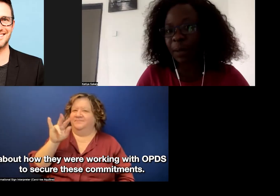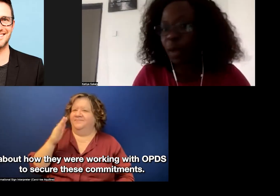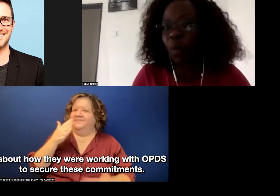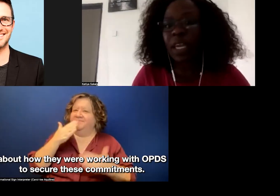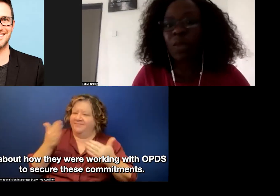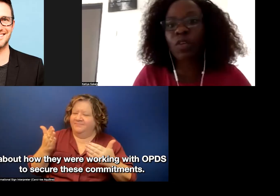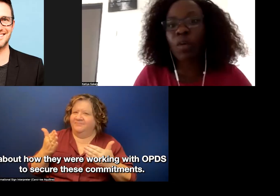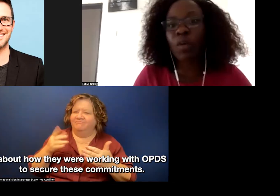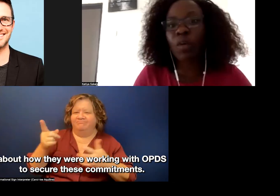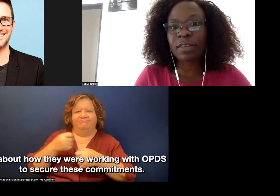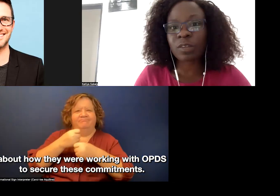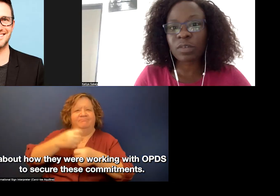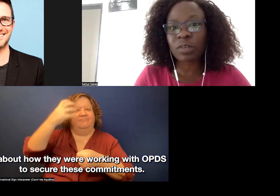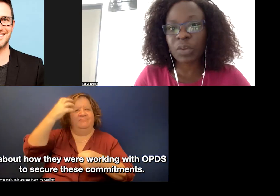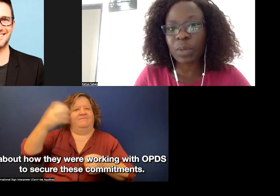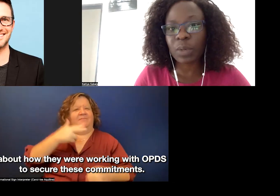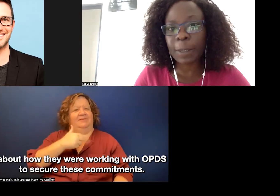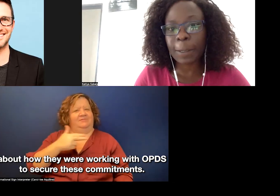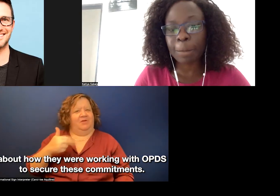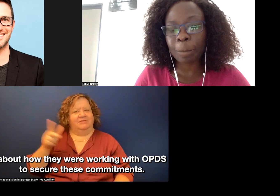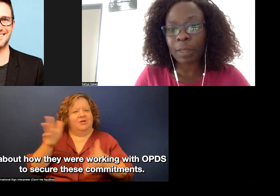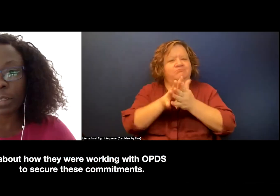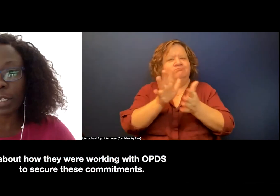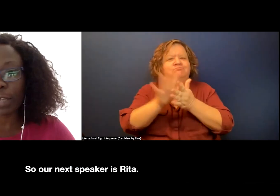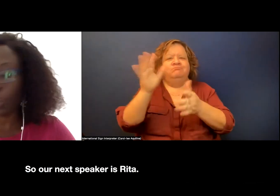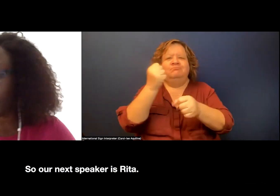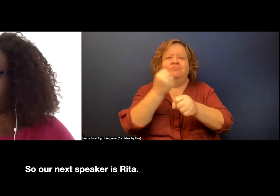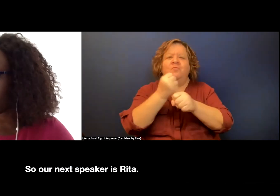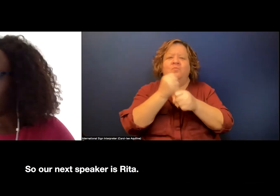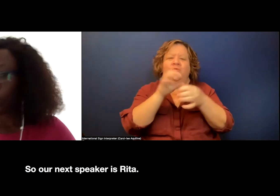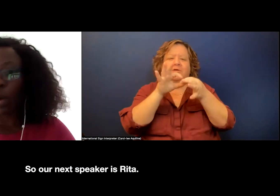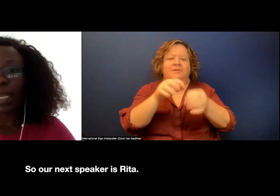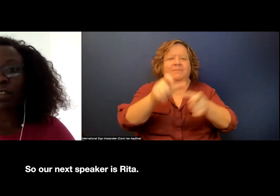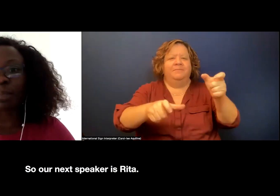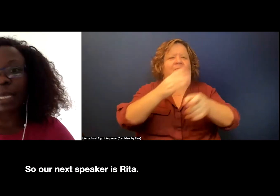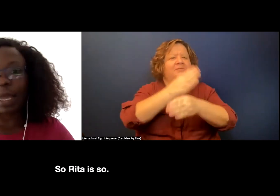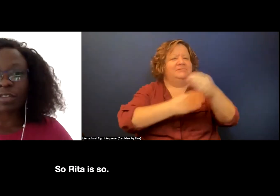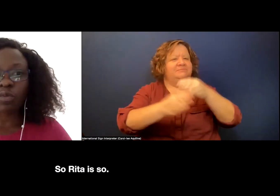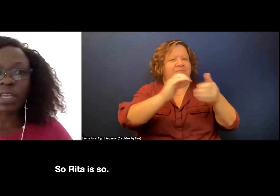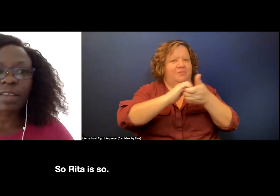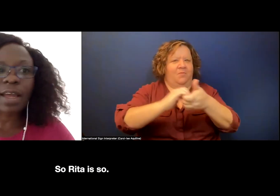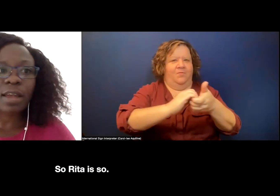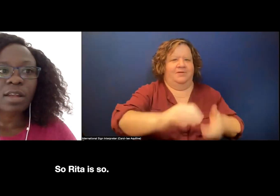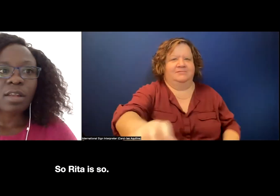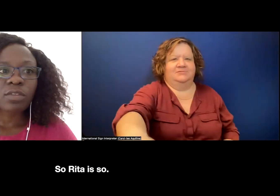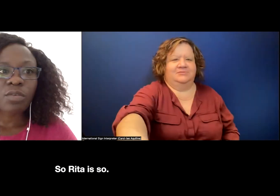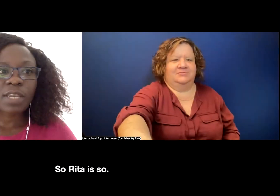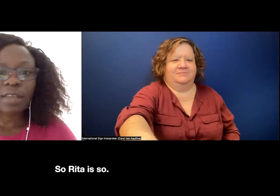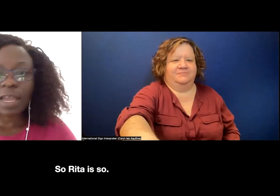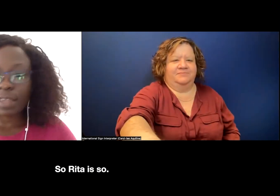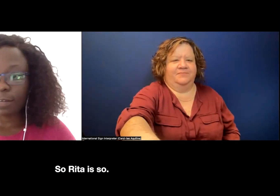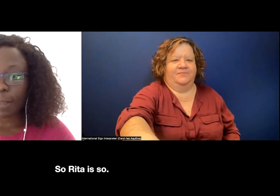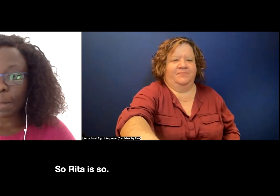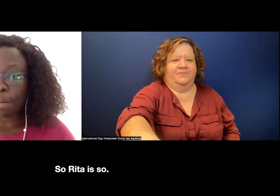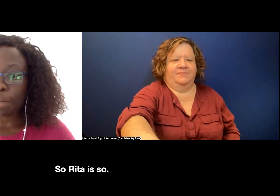how they're working with OPDs to secure GDS commitments. So our next speaker is Rita. So Rita